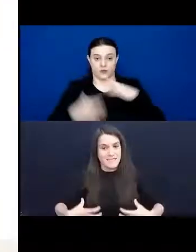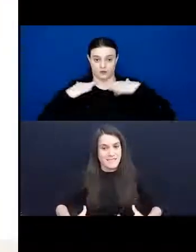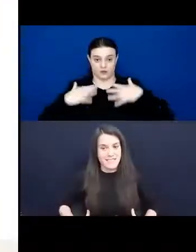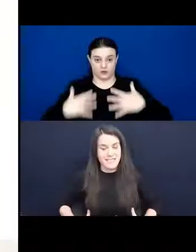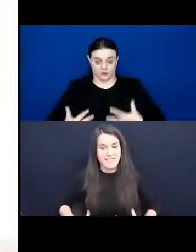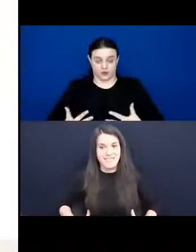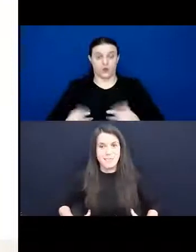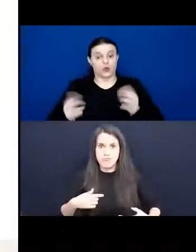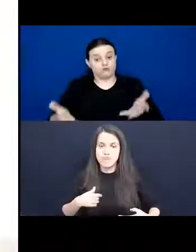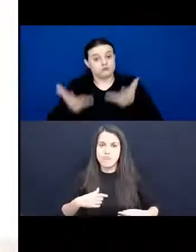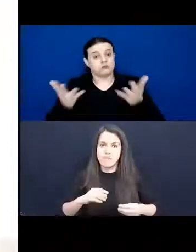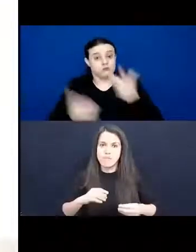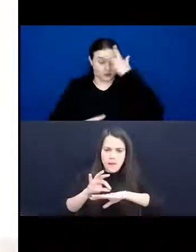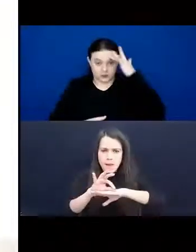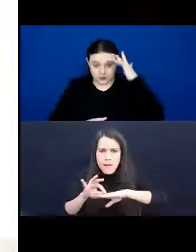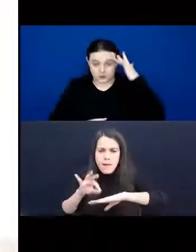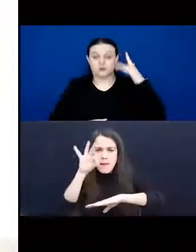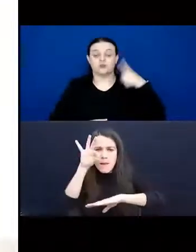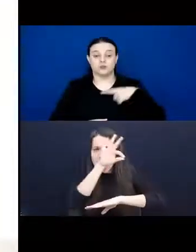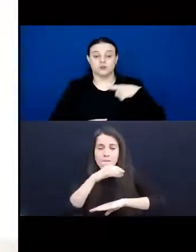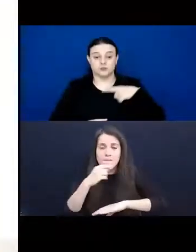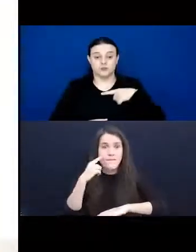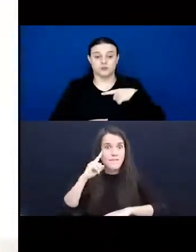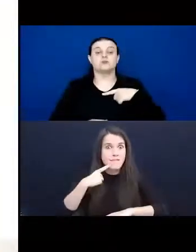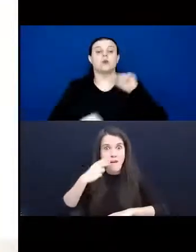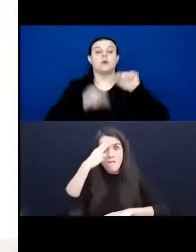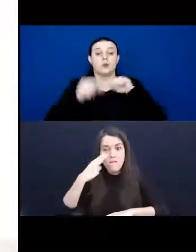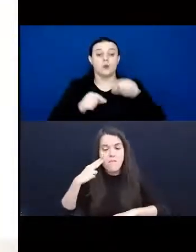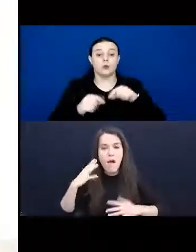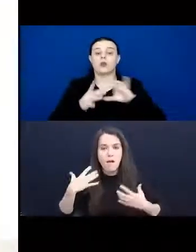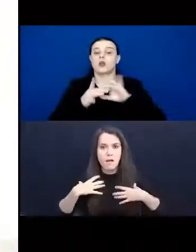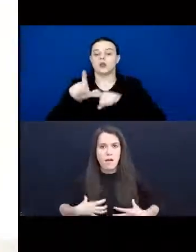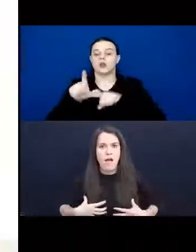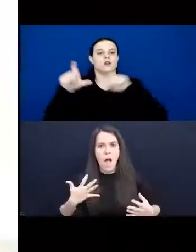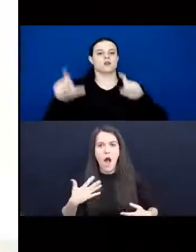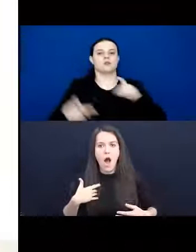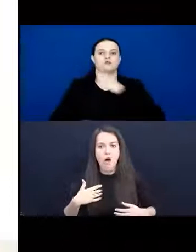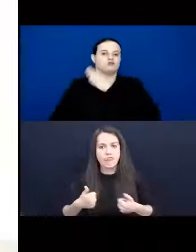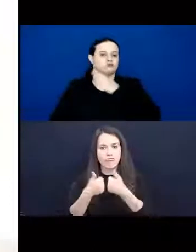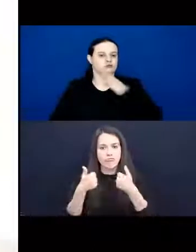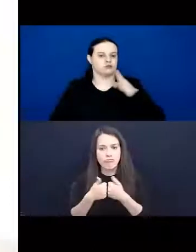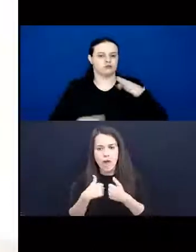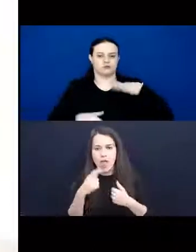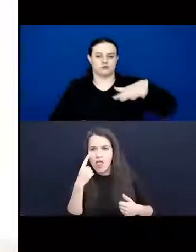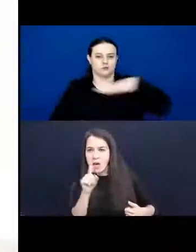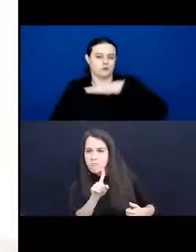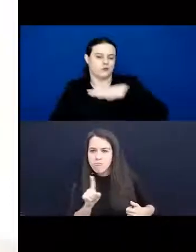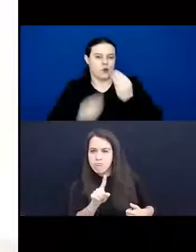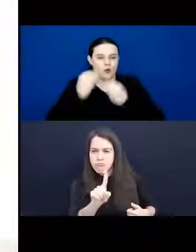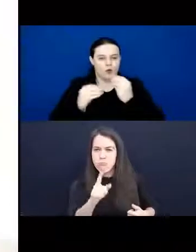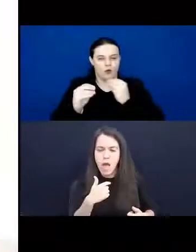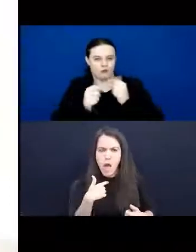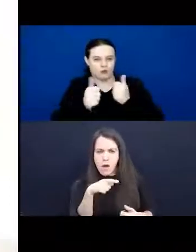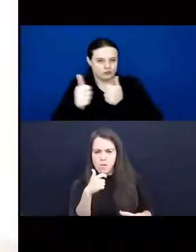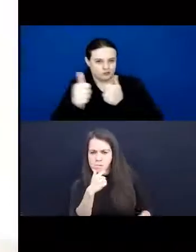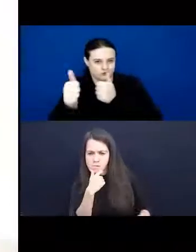encourage individuals with combined sight and hearing impairments to navigate independently in a gamified scenario where they are expected to chase a